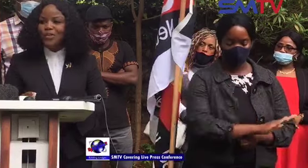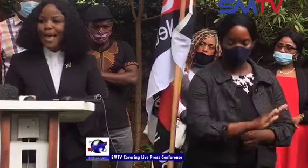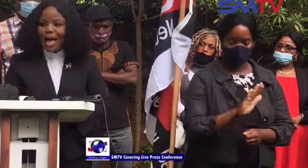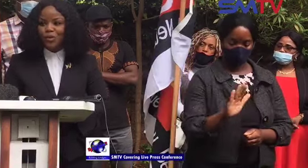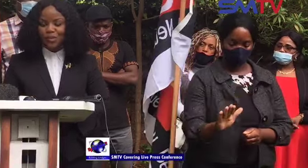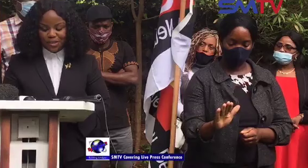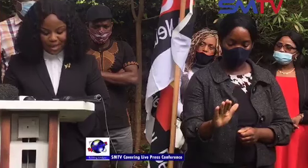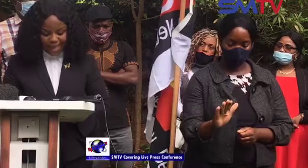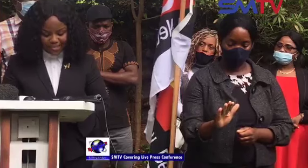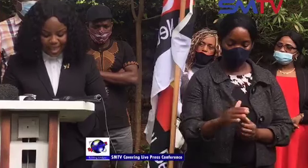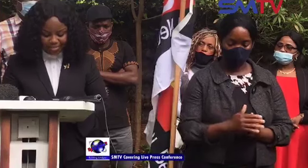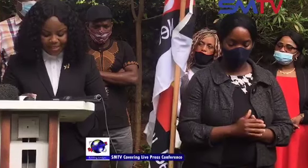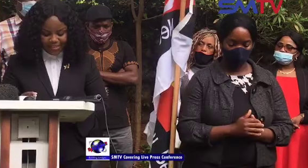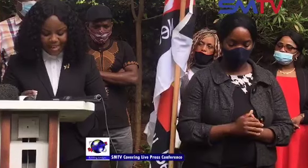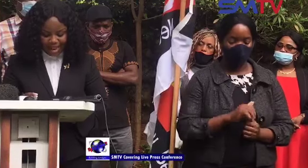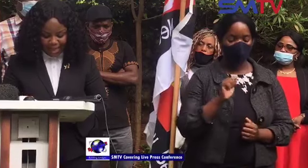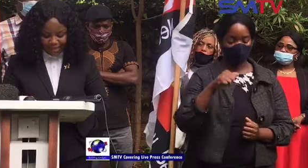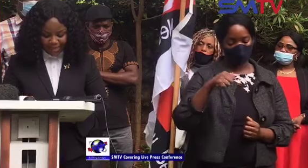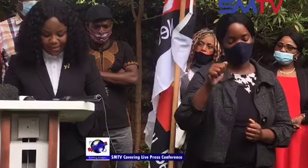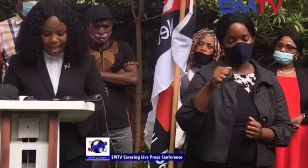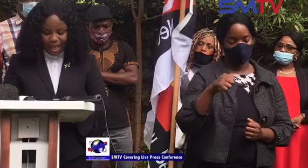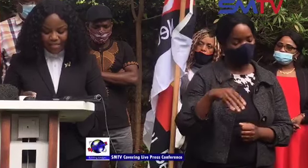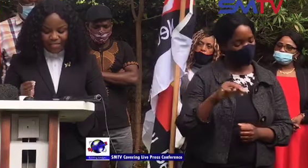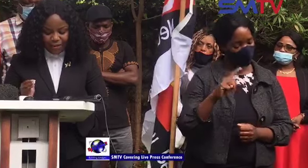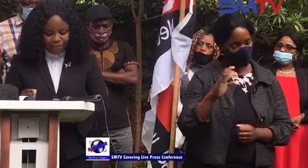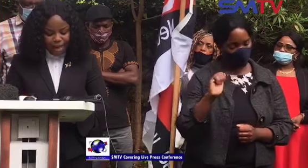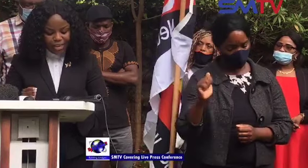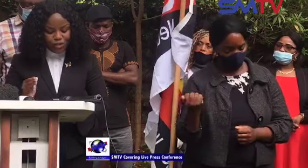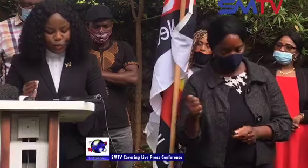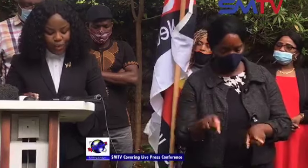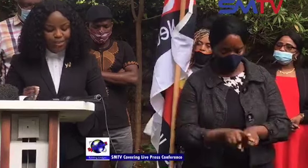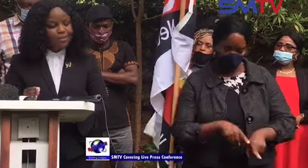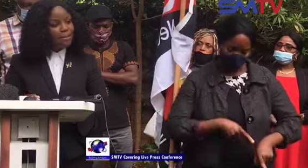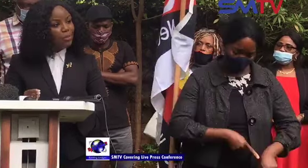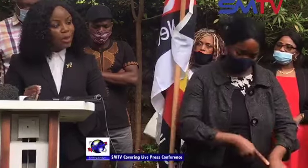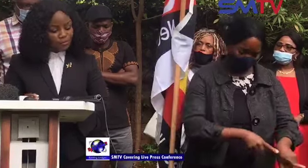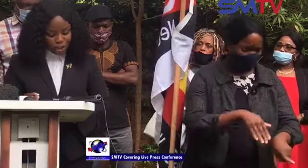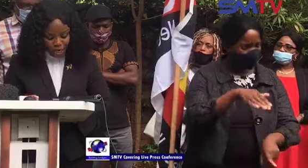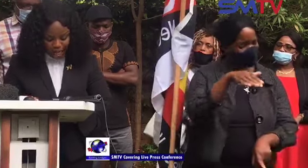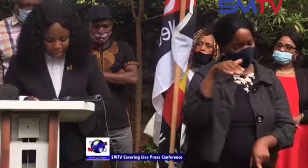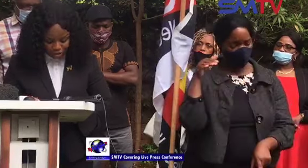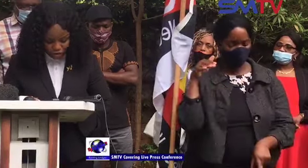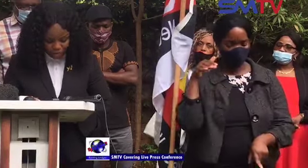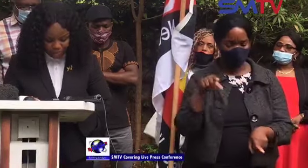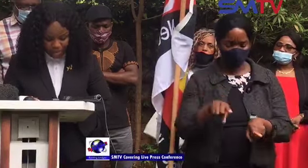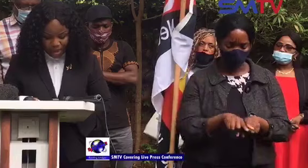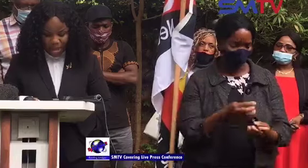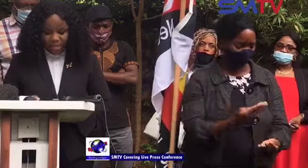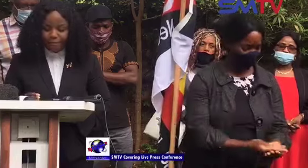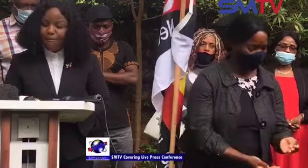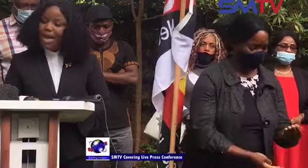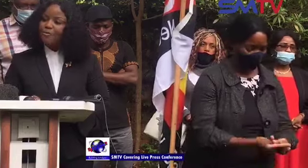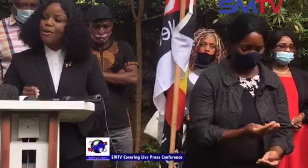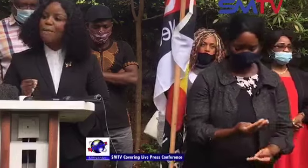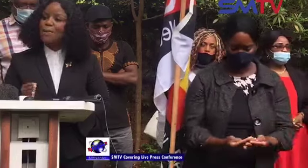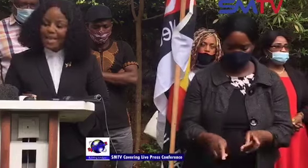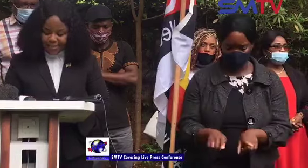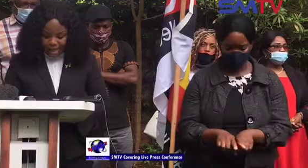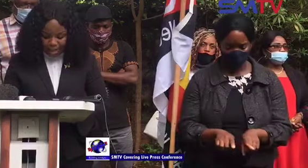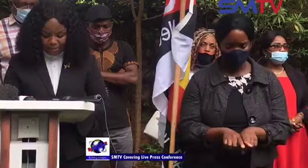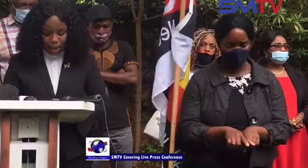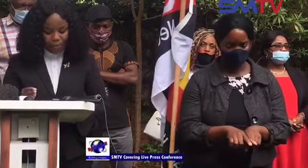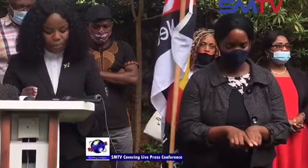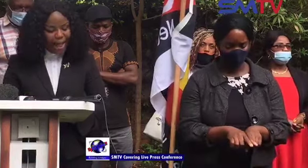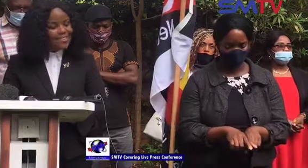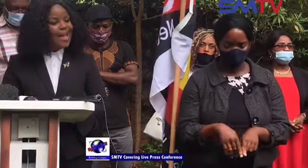no doubt, as the MDC Alliance, that the fight to win Zimbabwe for change, the fight for a